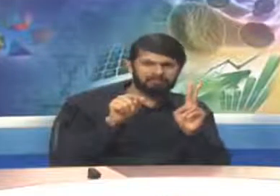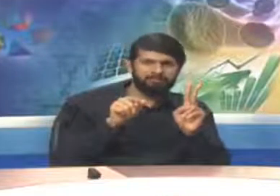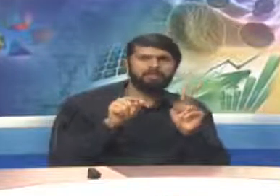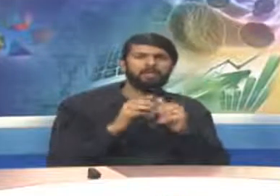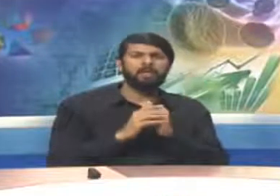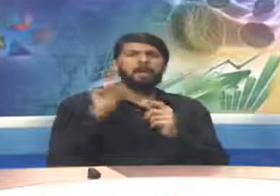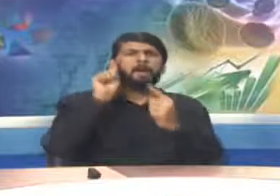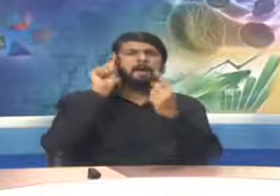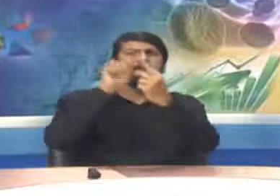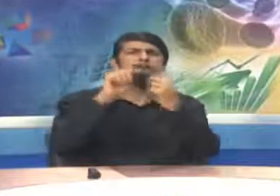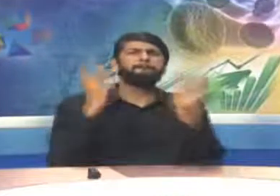unique.